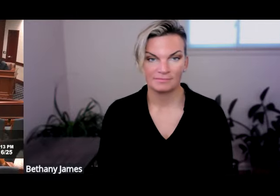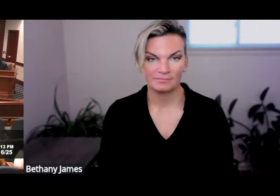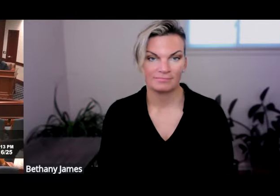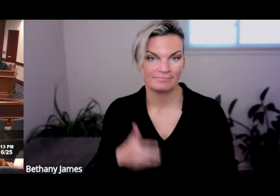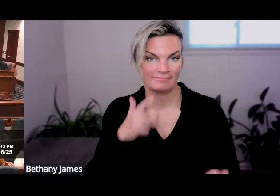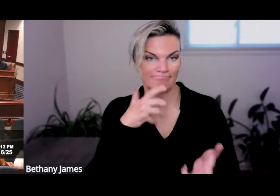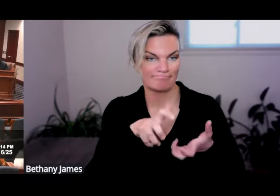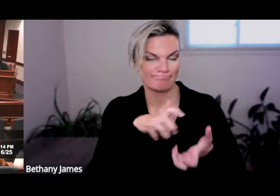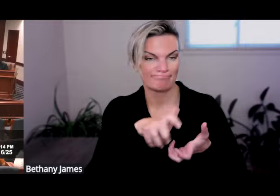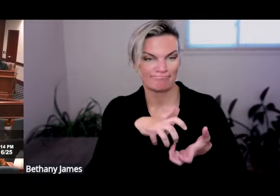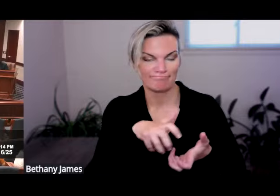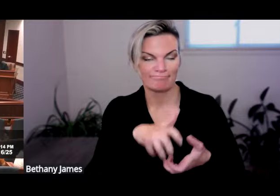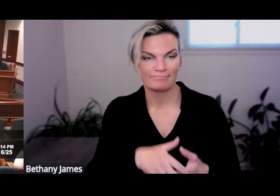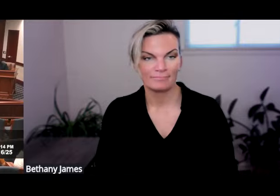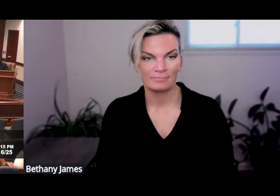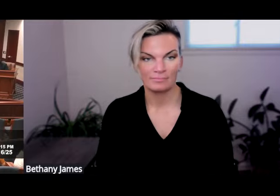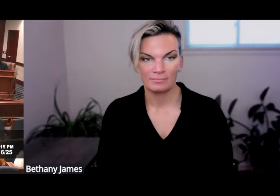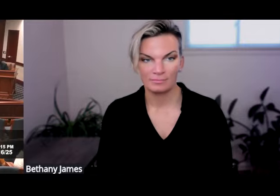Results from the.